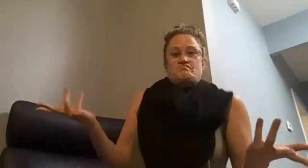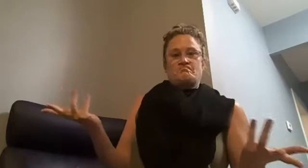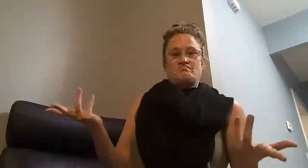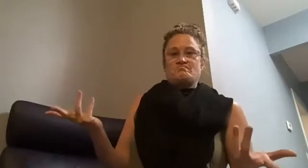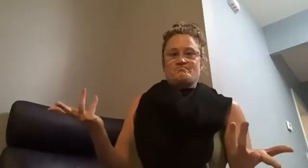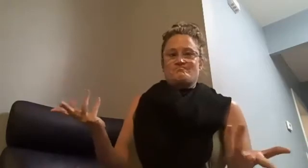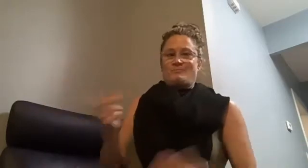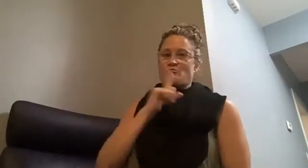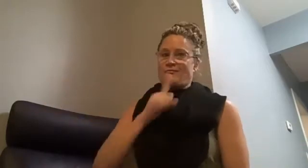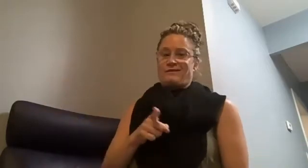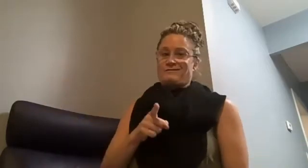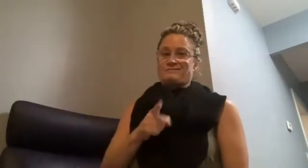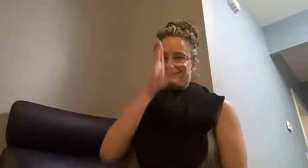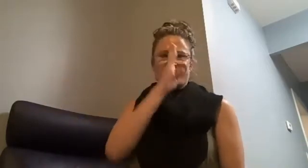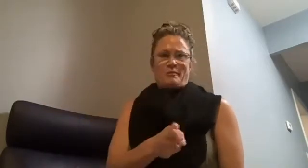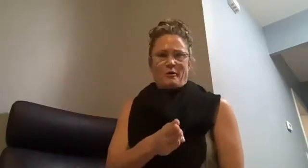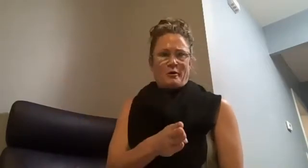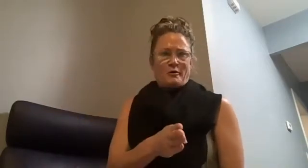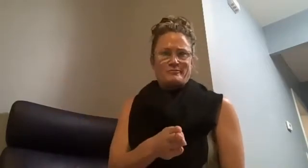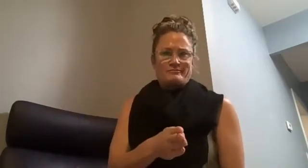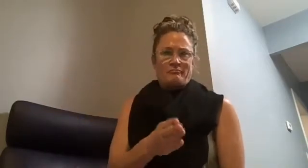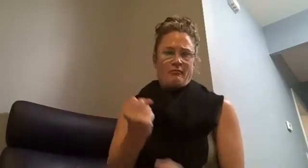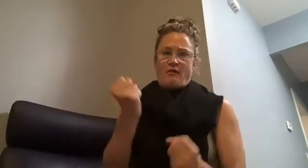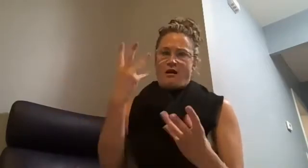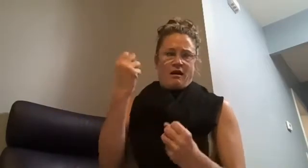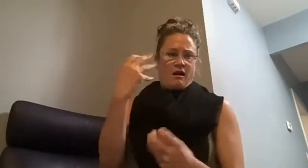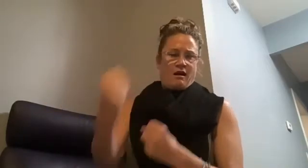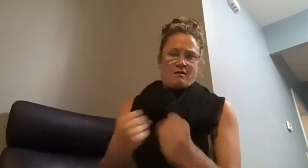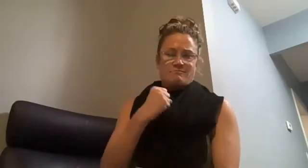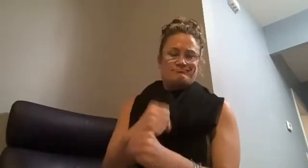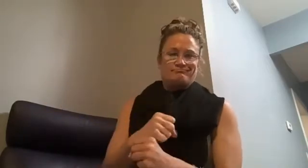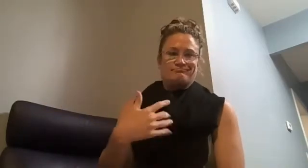a guy that's been sober for a long time in AA, and